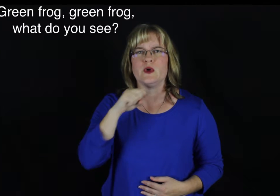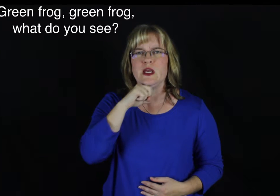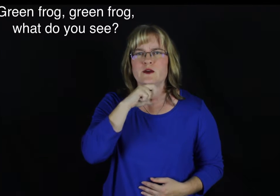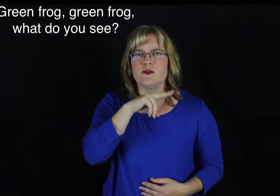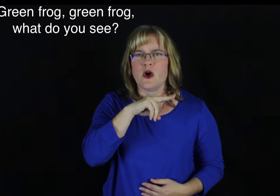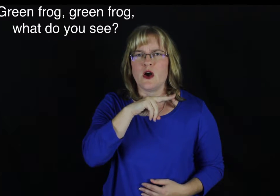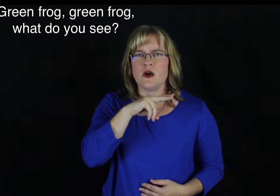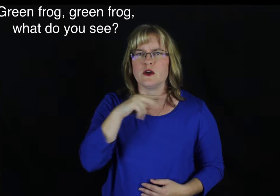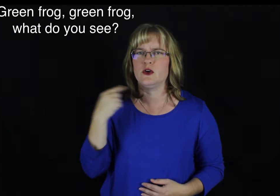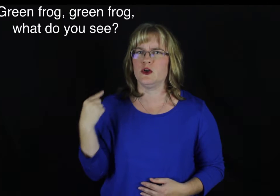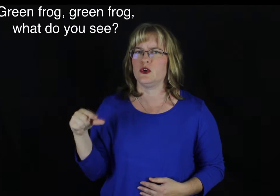Green frog,